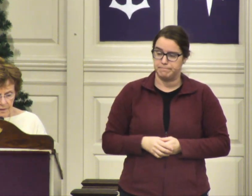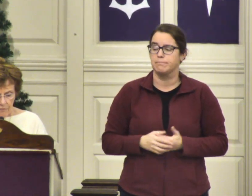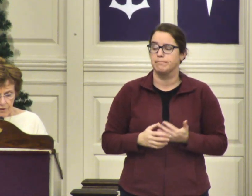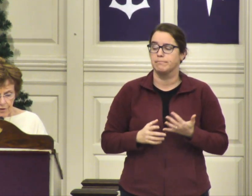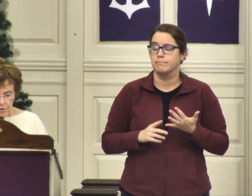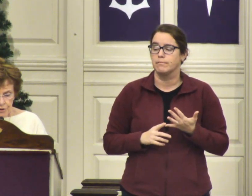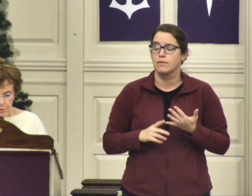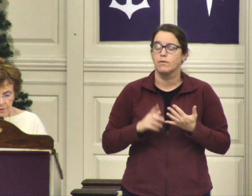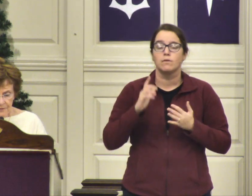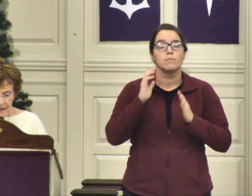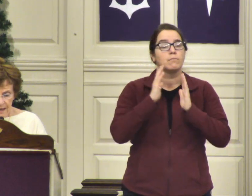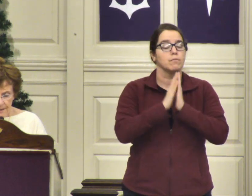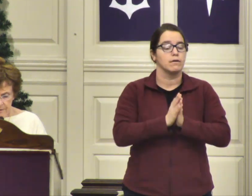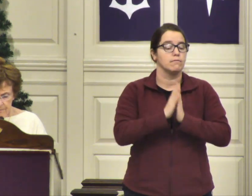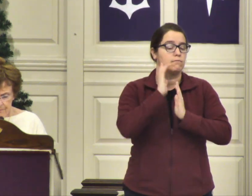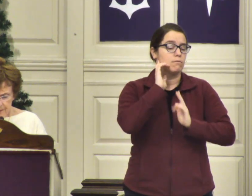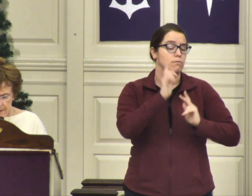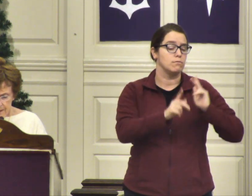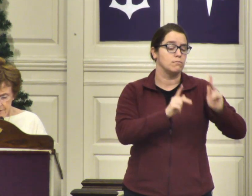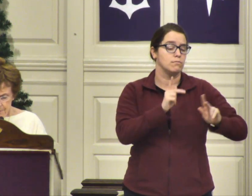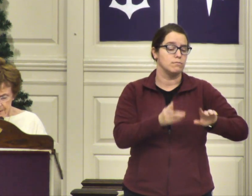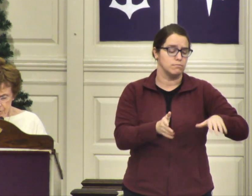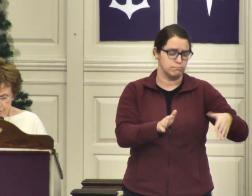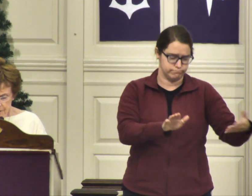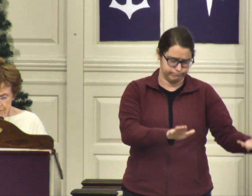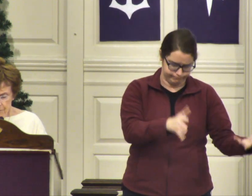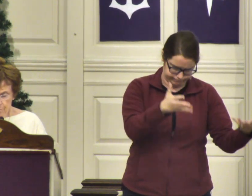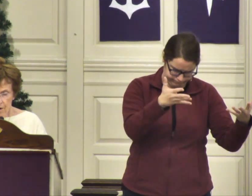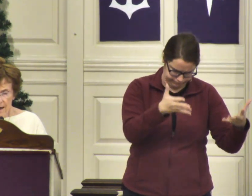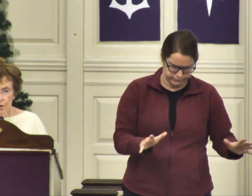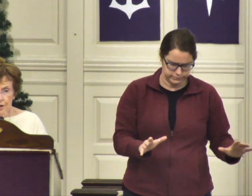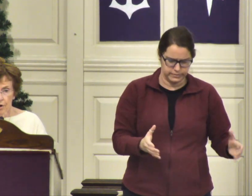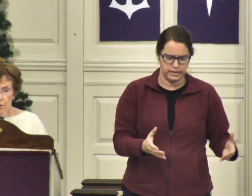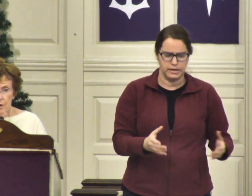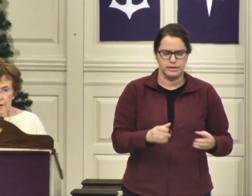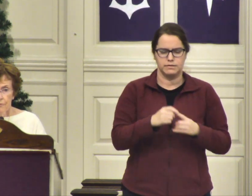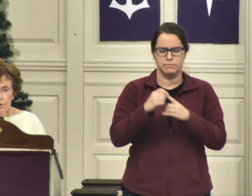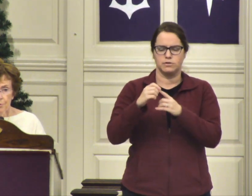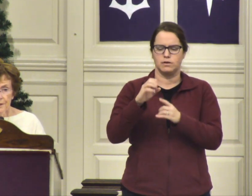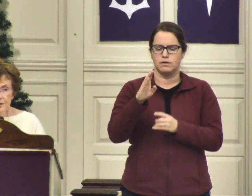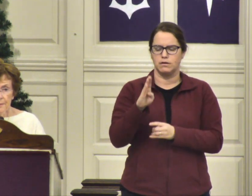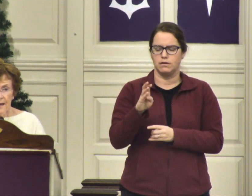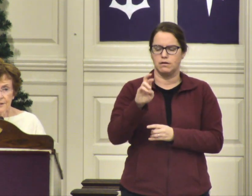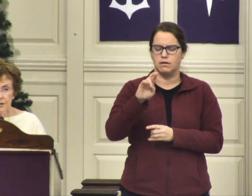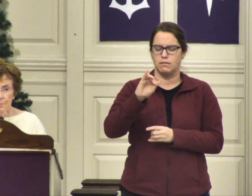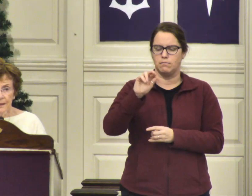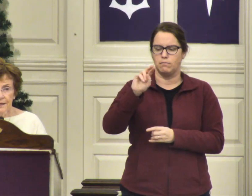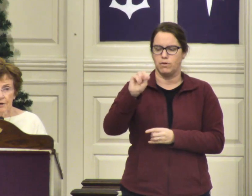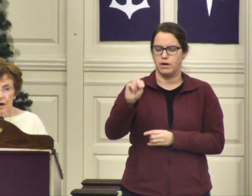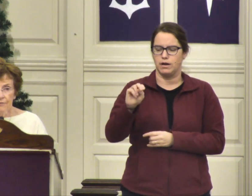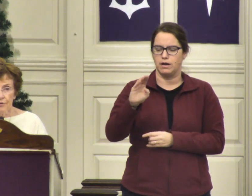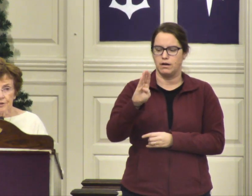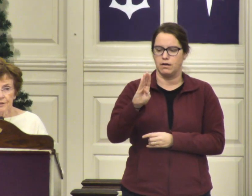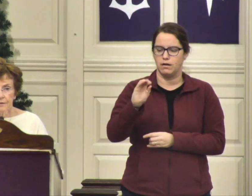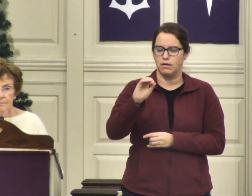For those who have died, especially for Brian Bolio, for whom this Mass is being offered,